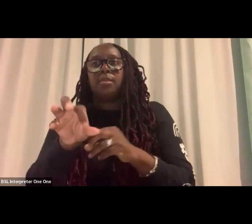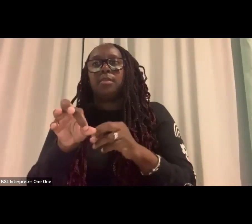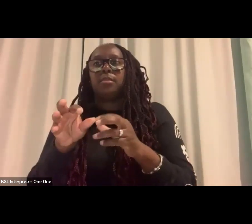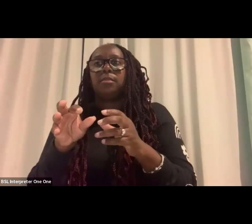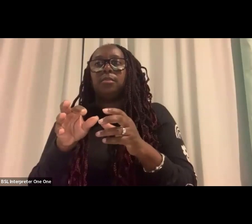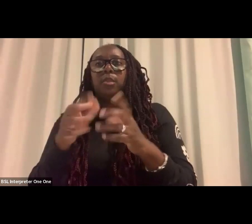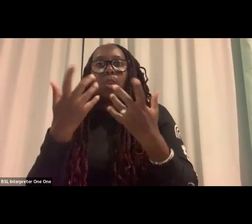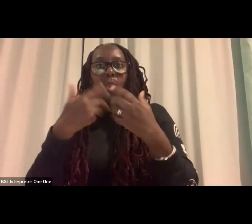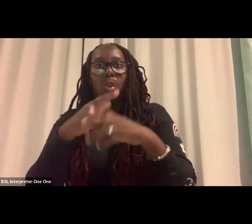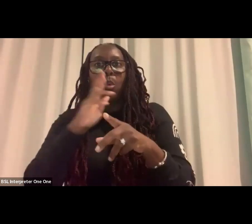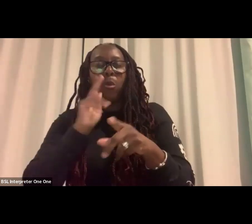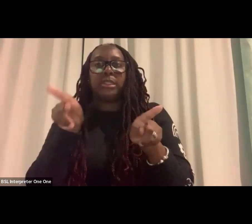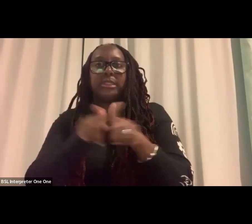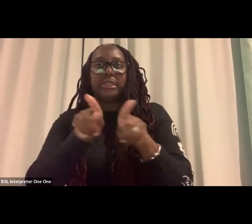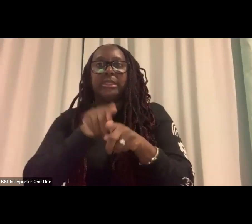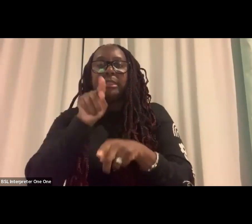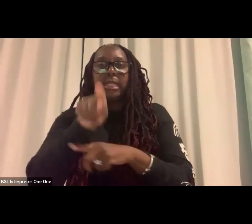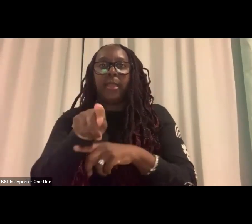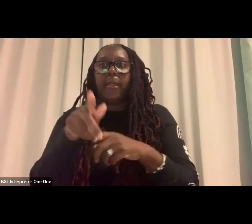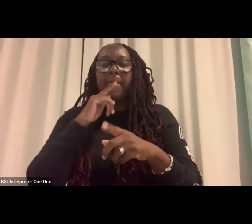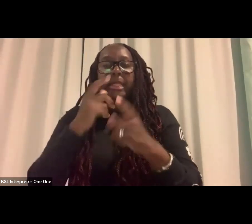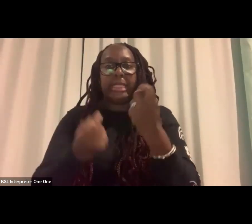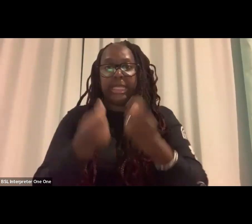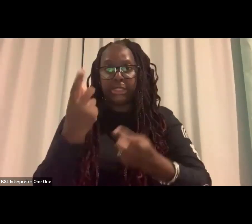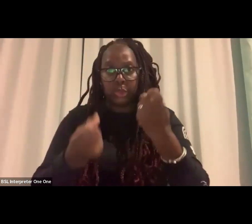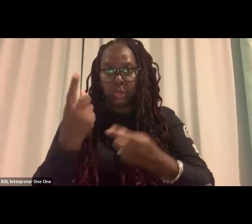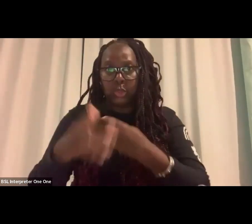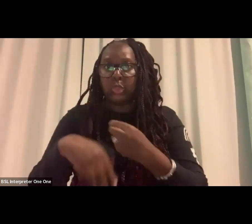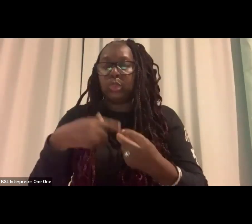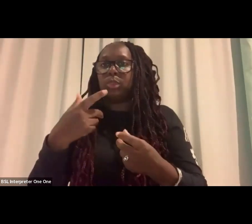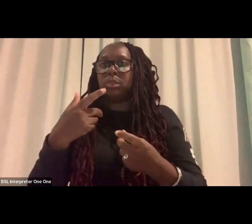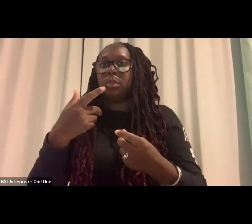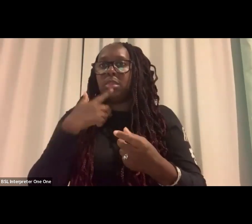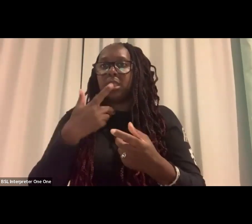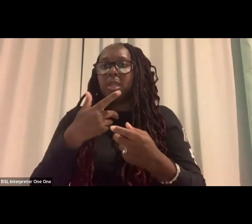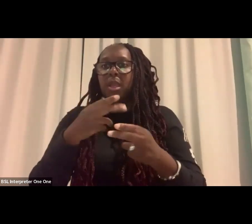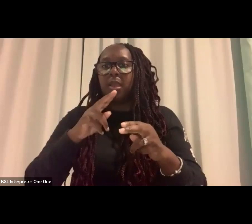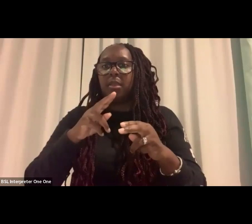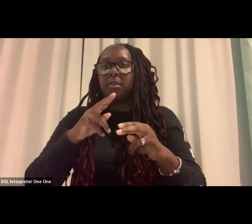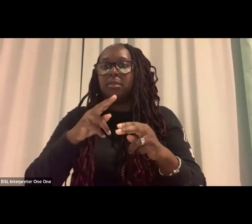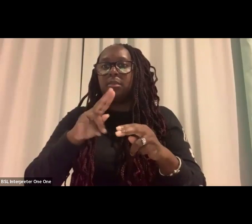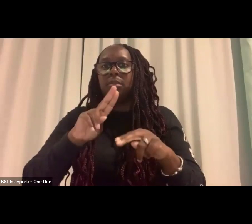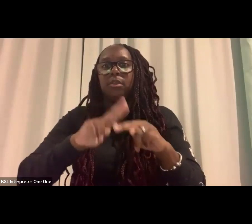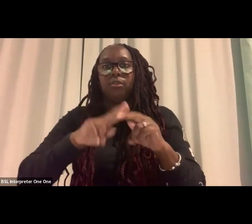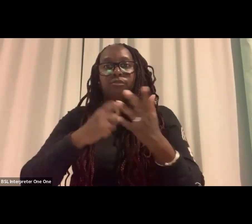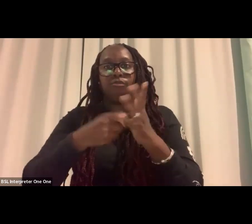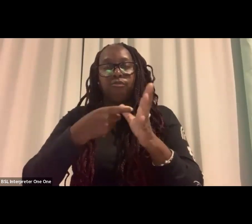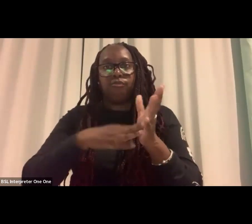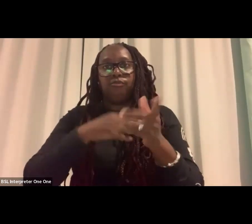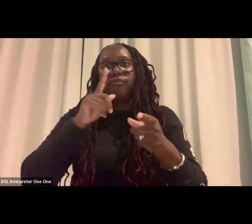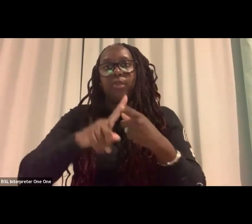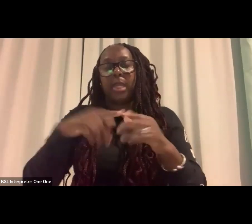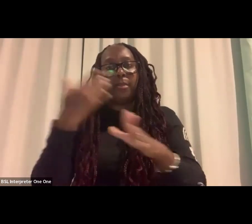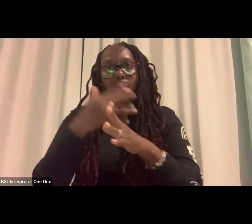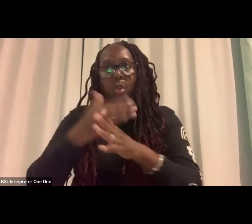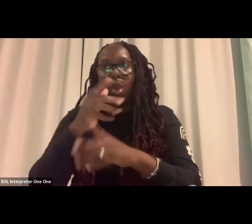each municipality department issues, keeping the global framework of this grid, but making it an even